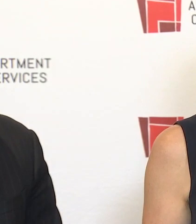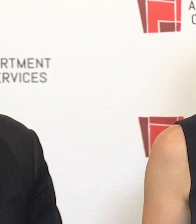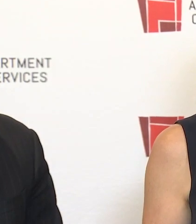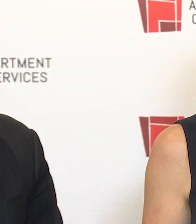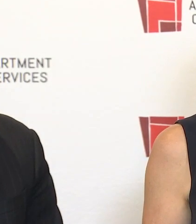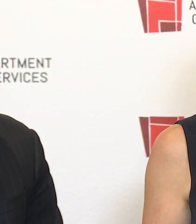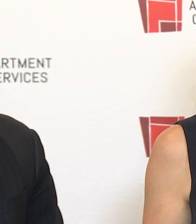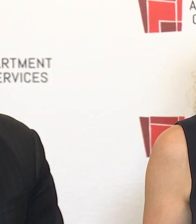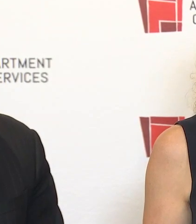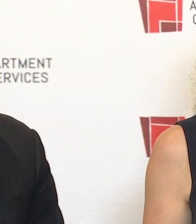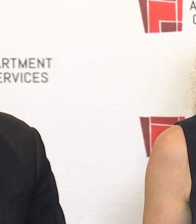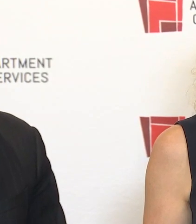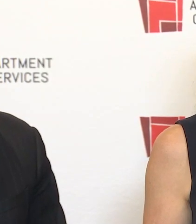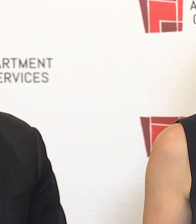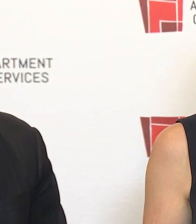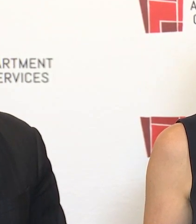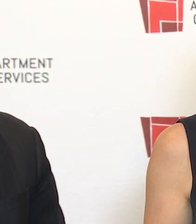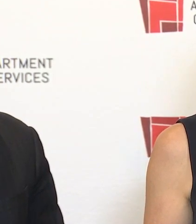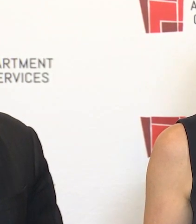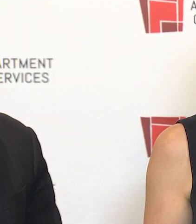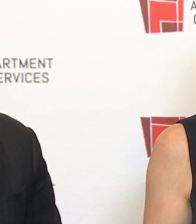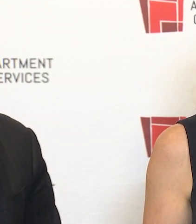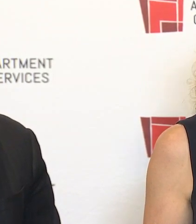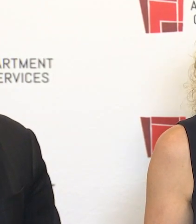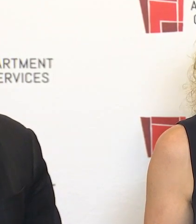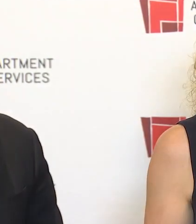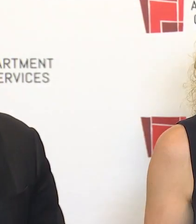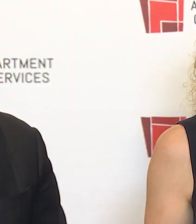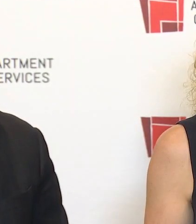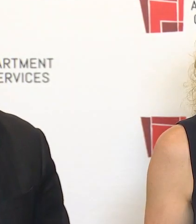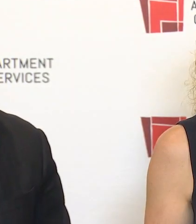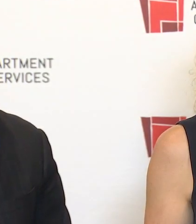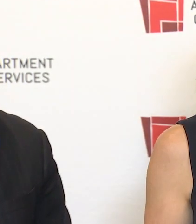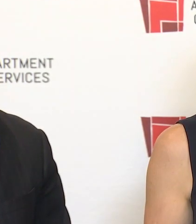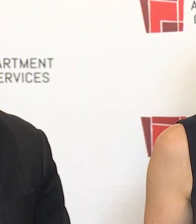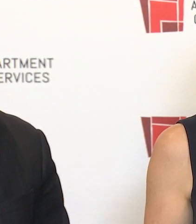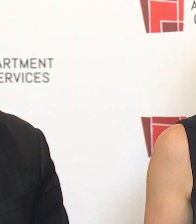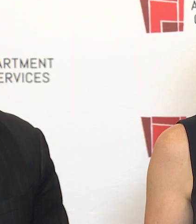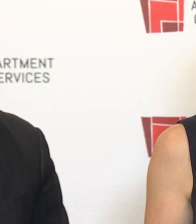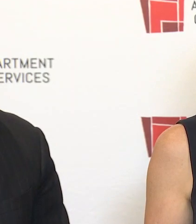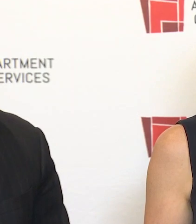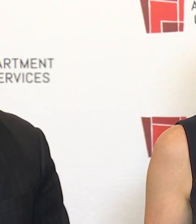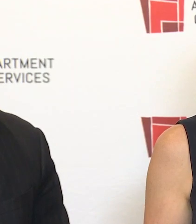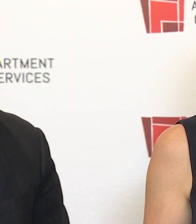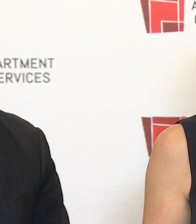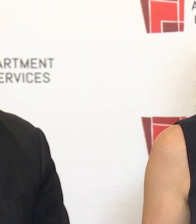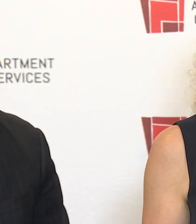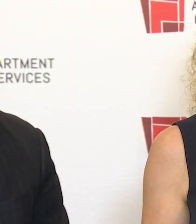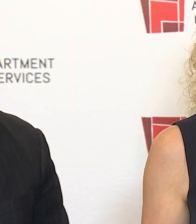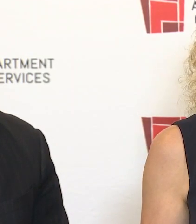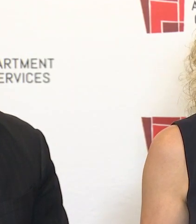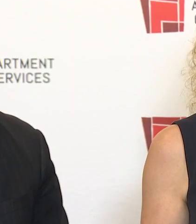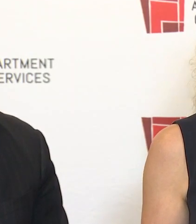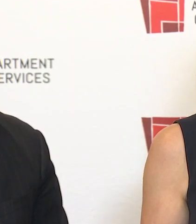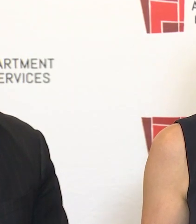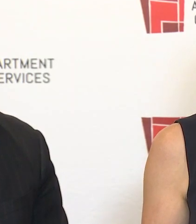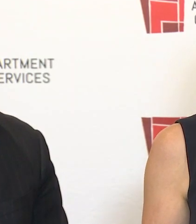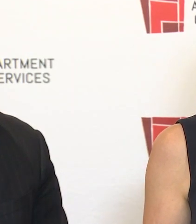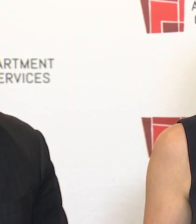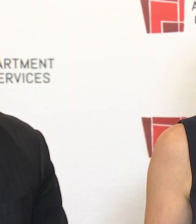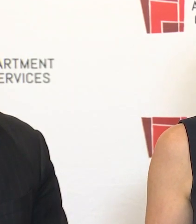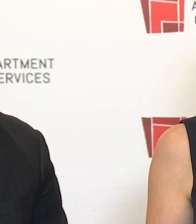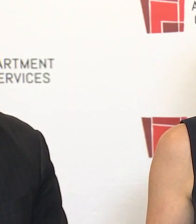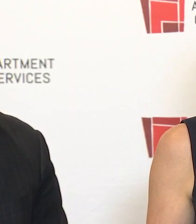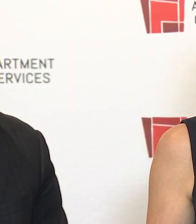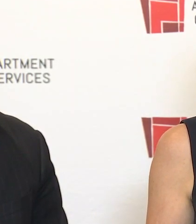been confirmed by the Centers for Disease Control and Prevention, and the other 4 are presumptive positive cases tested right here at the Arizona